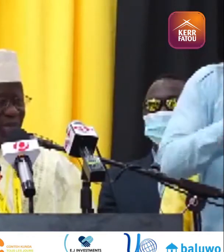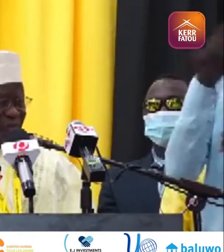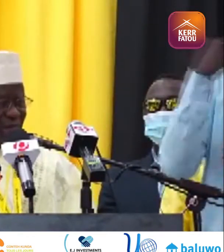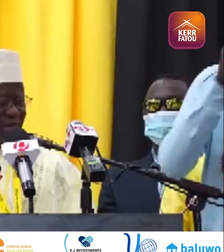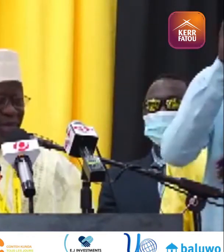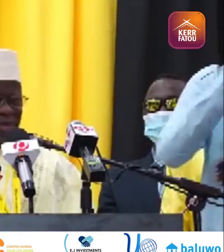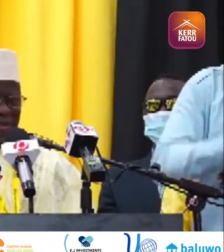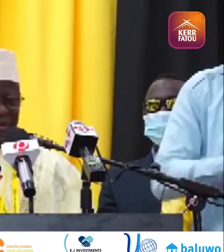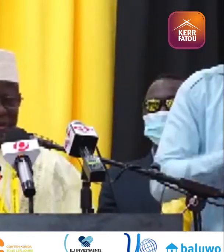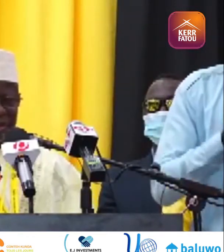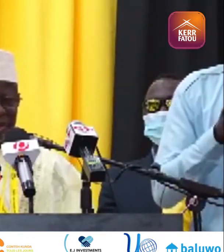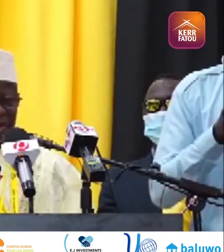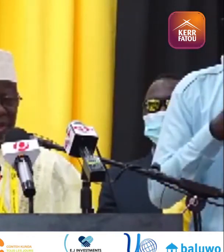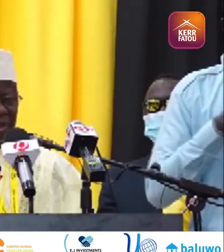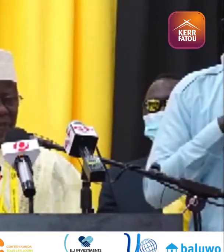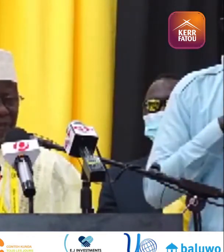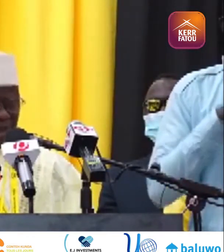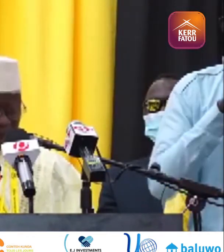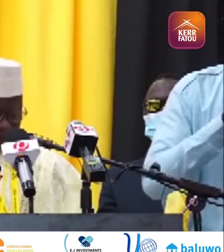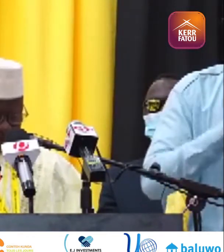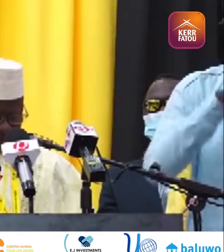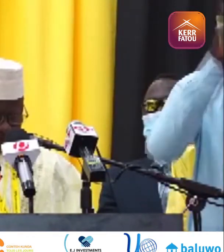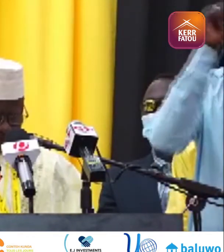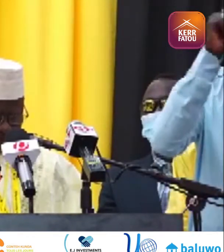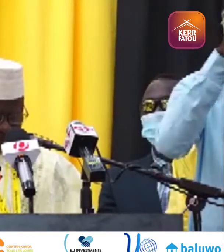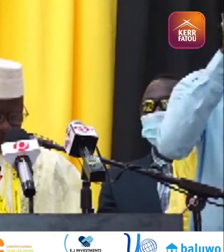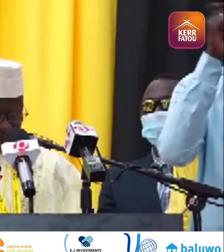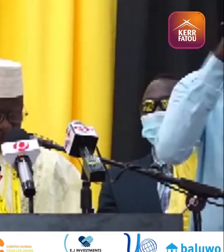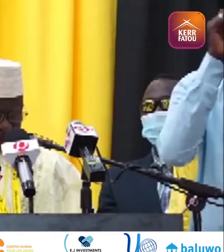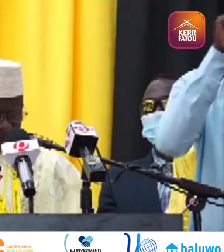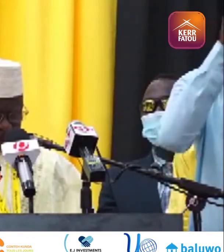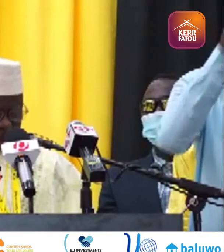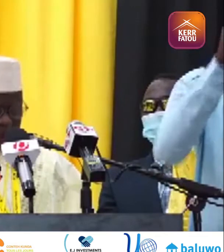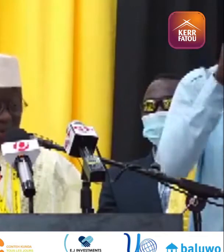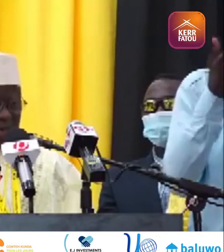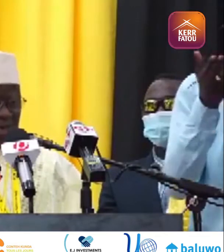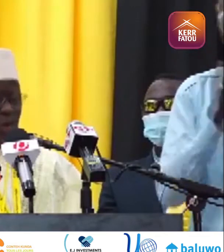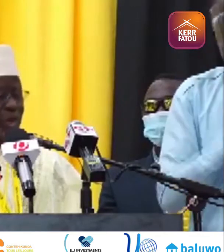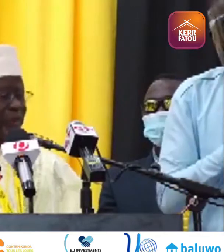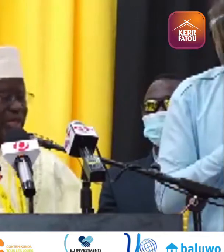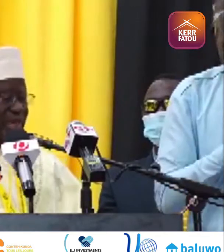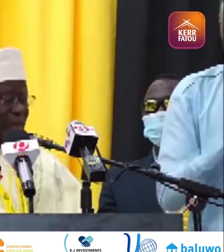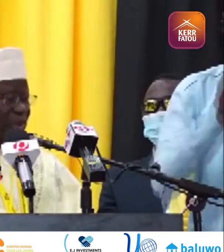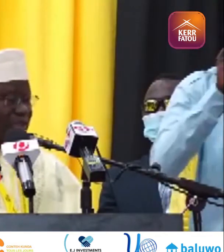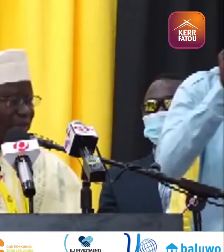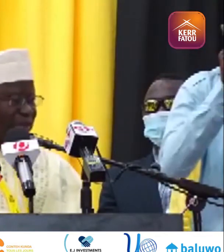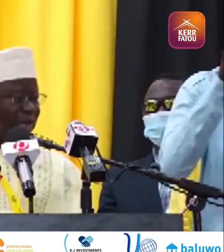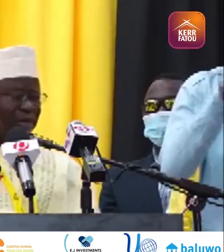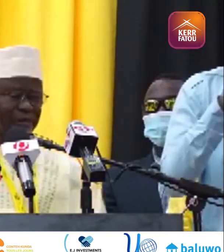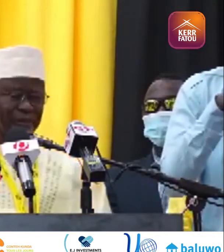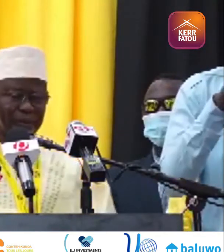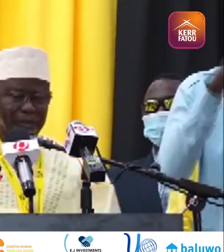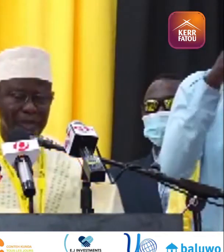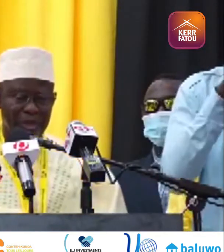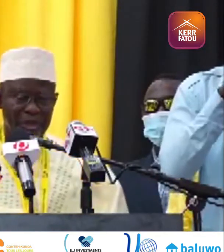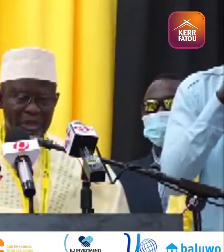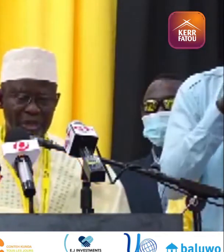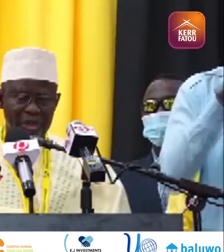I was invited by the UDP Seattle chapter